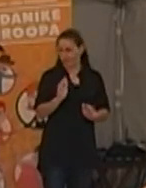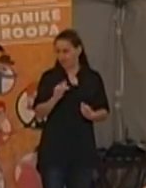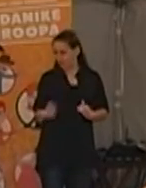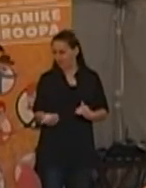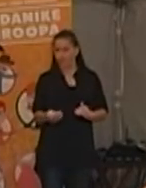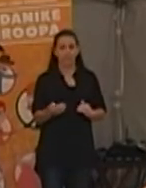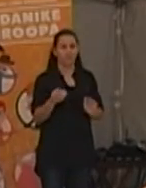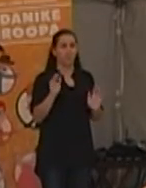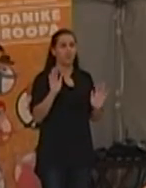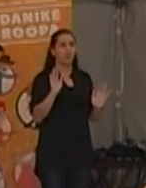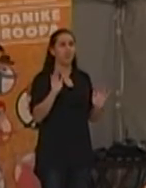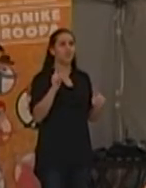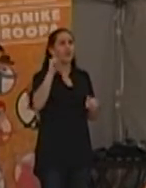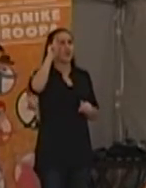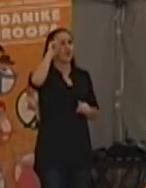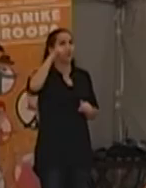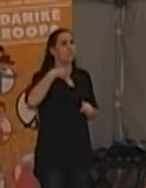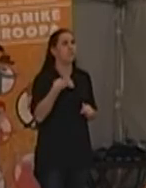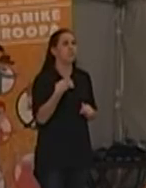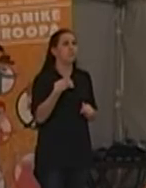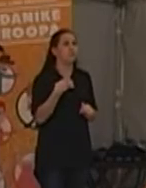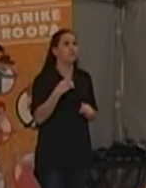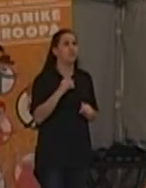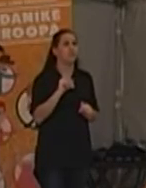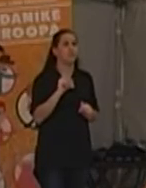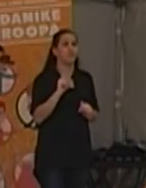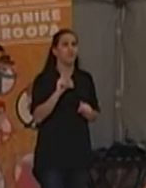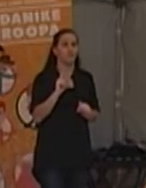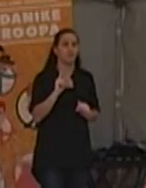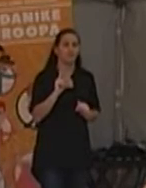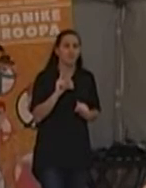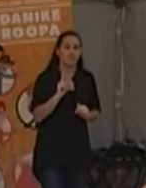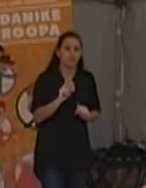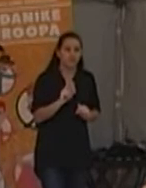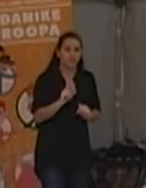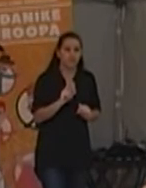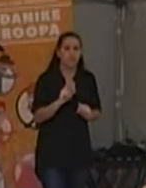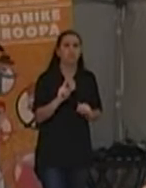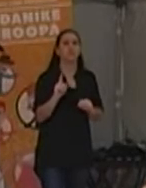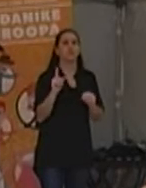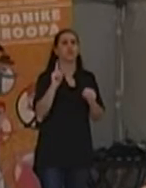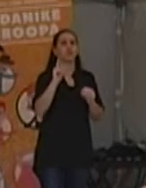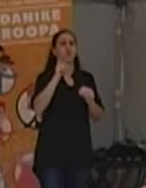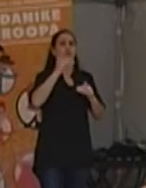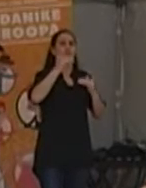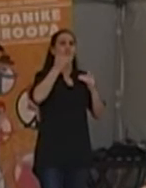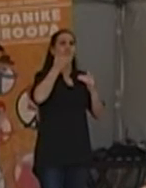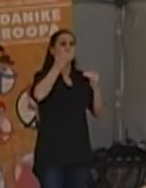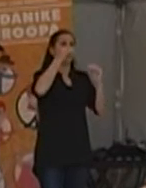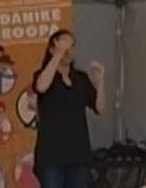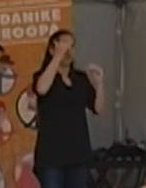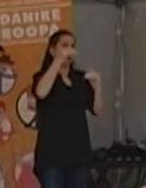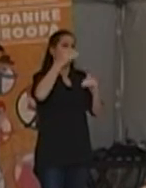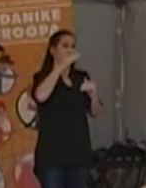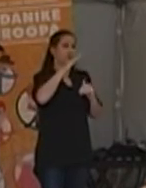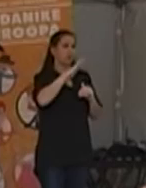I think, just touching on the Nordic noir thing, I think you can only have, typically,